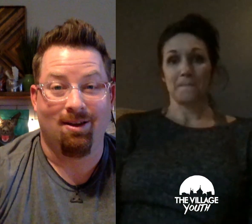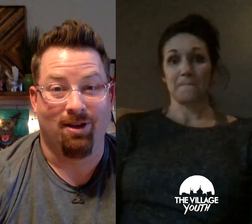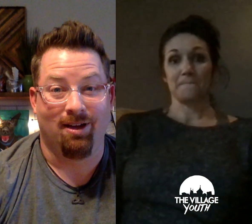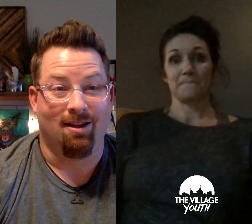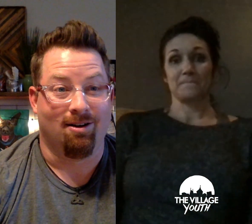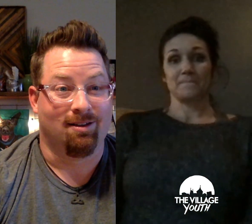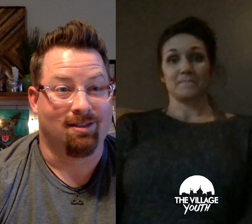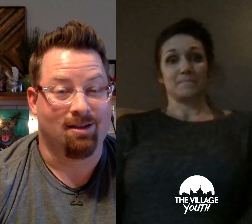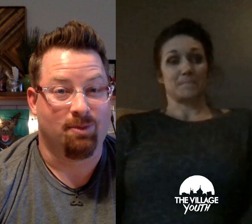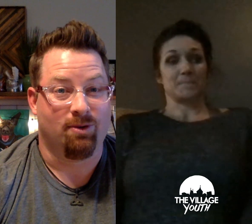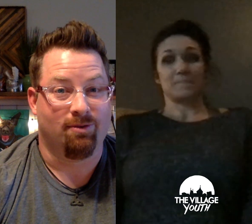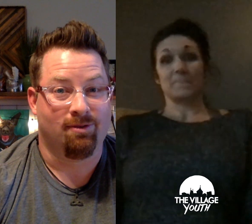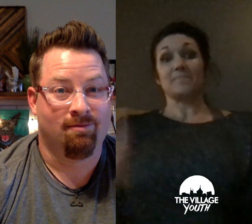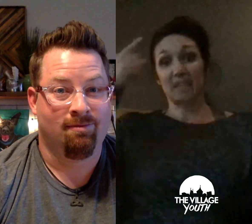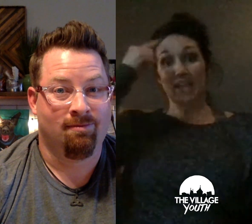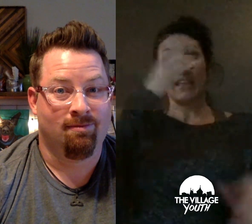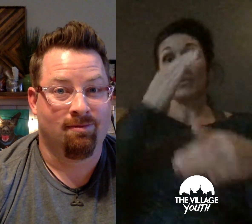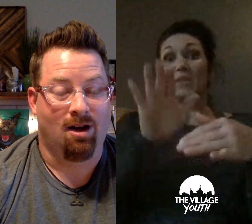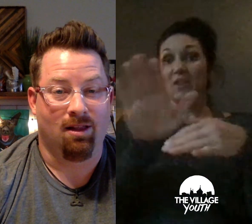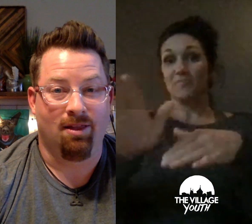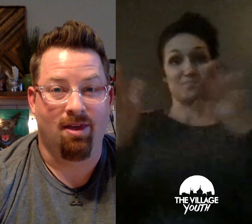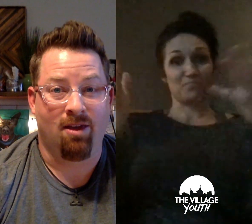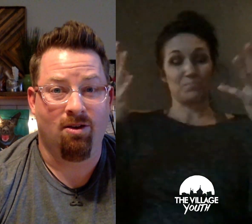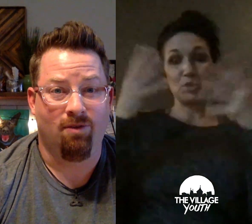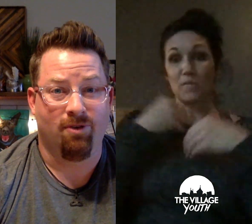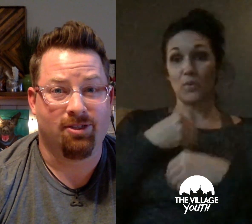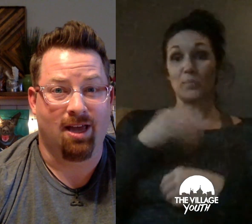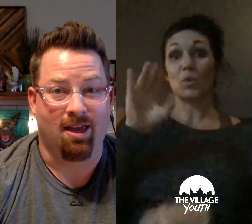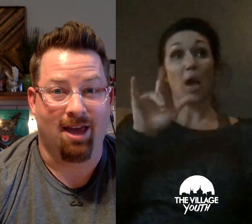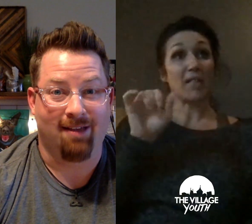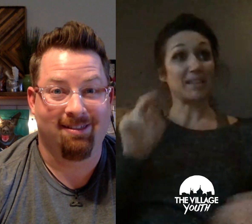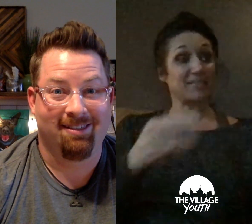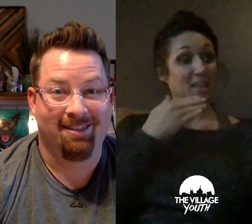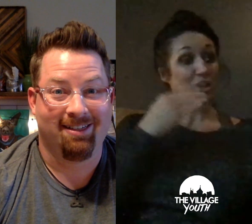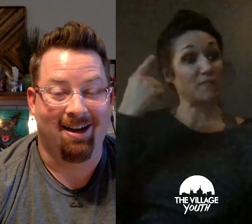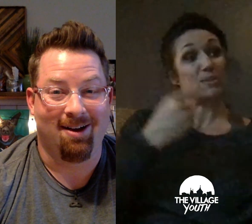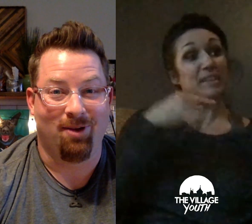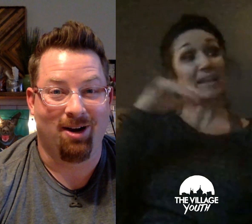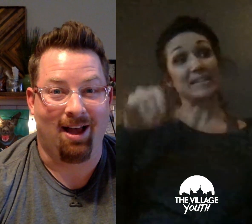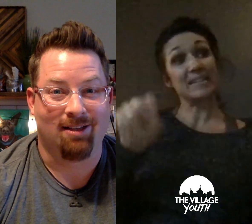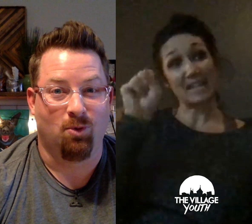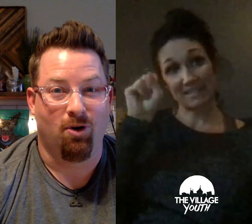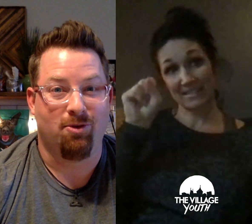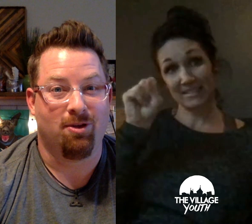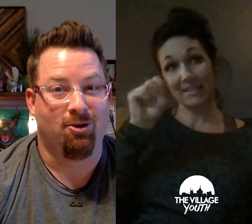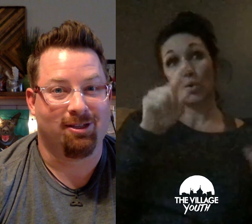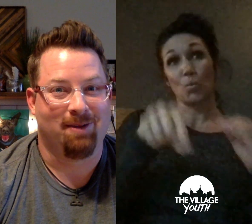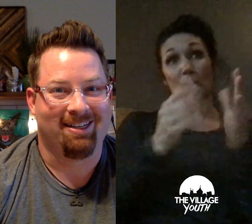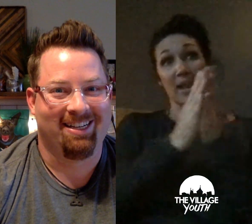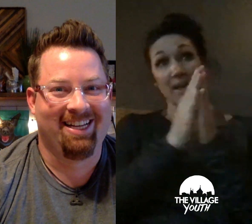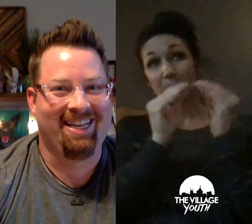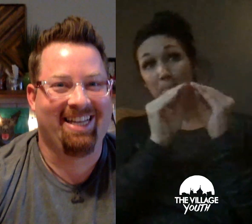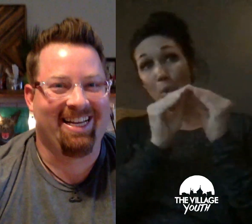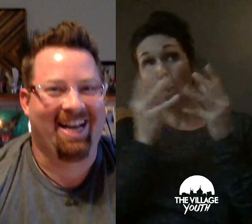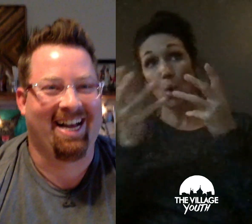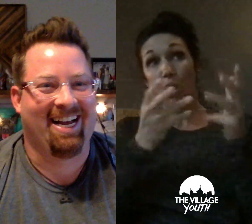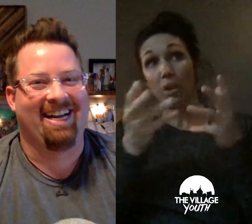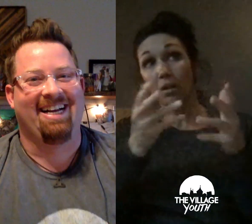I think we end there because that is beautiful. Colleen, Awesome. Thank you for saying yes when I asked more of you than you expected.